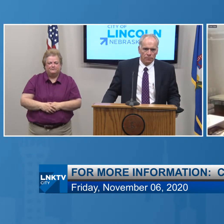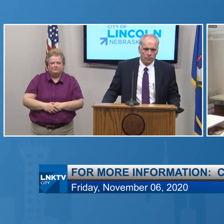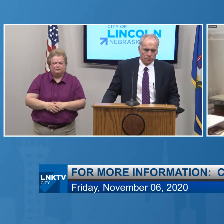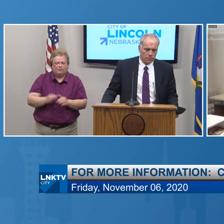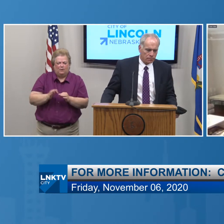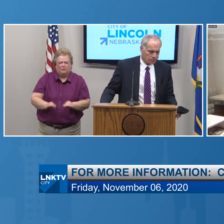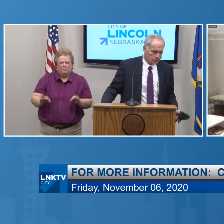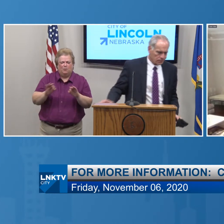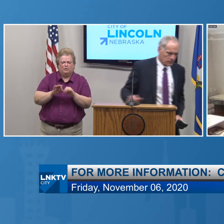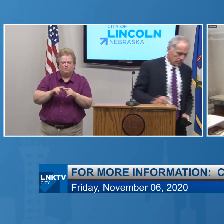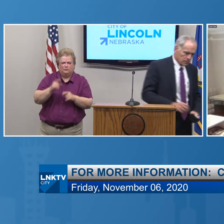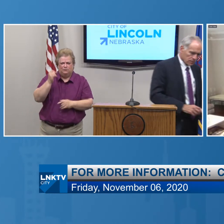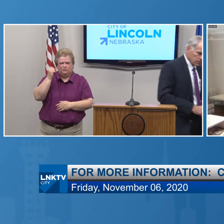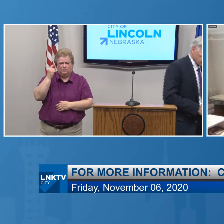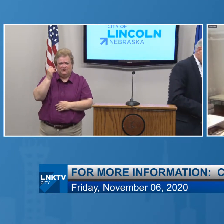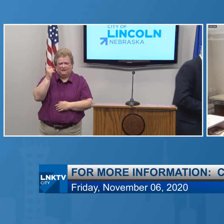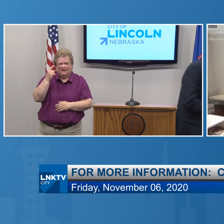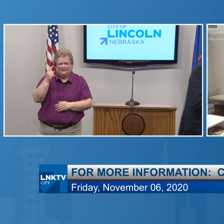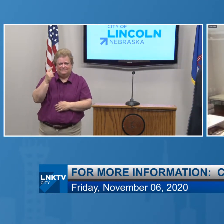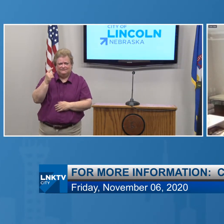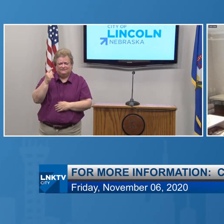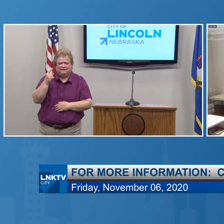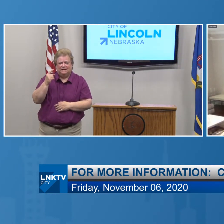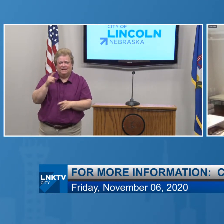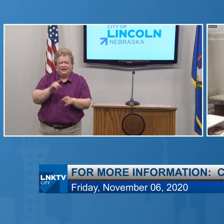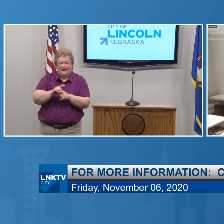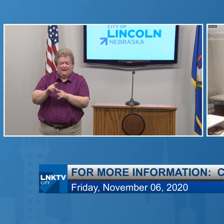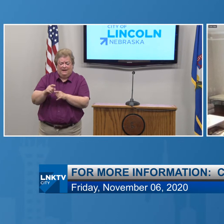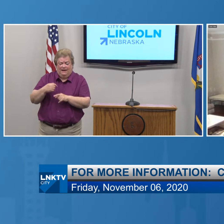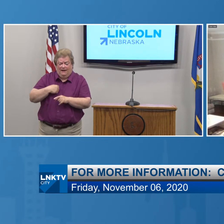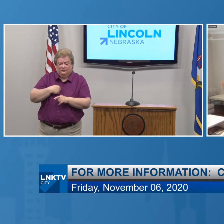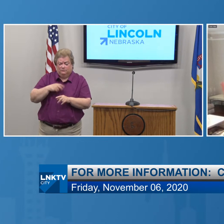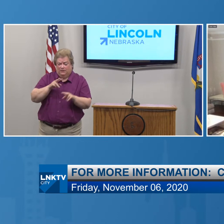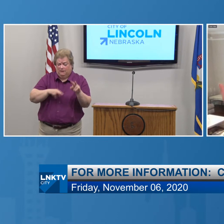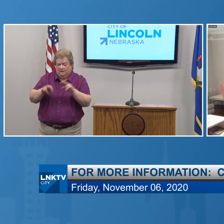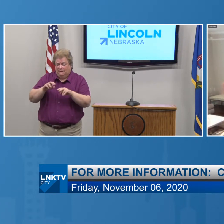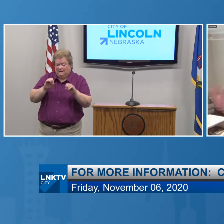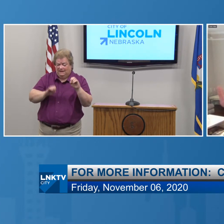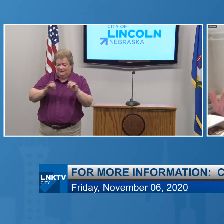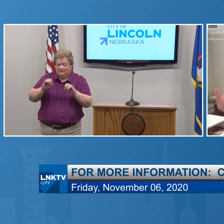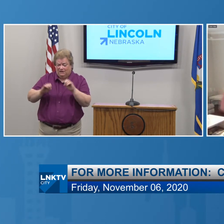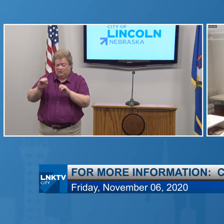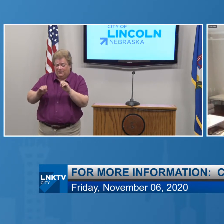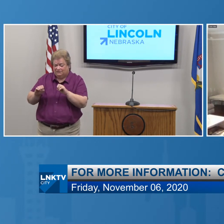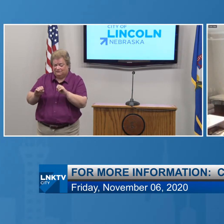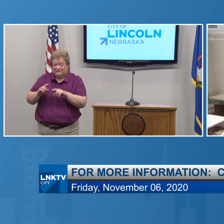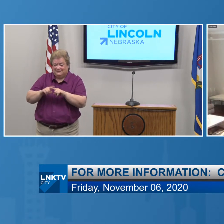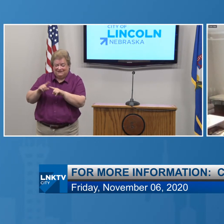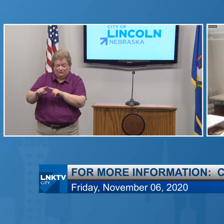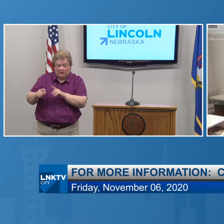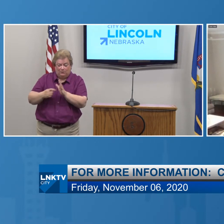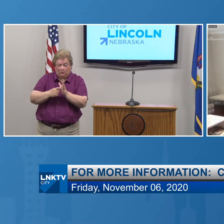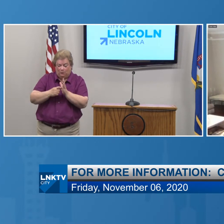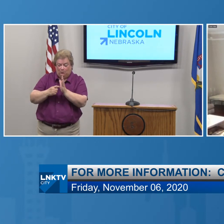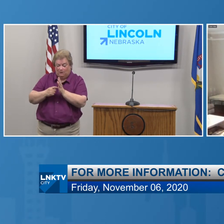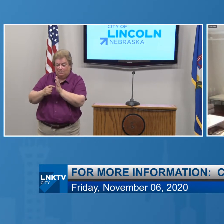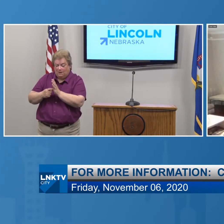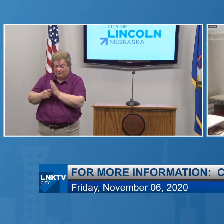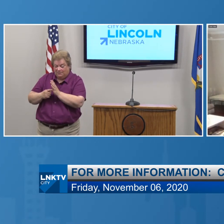important to realize is that as we evaluate the different risk mitigation efforts,